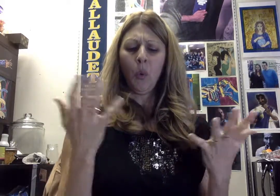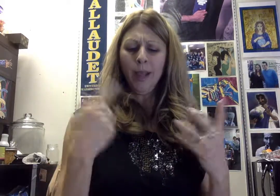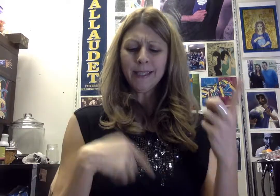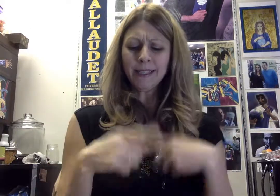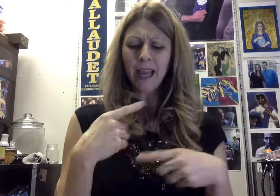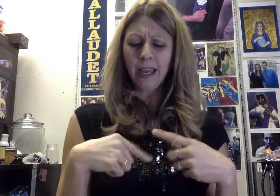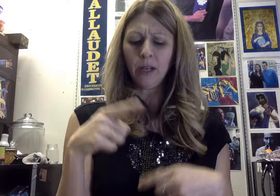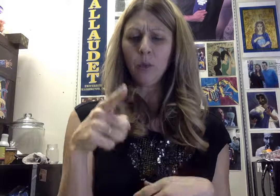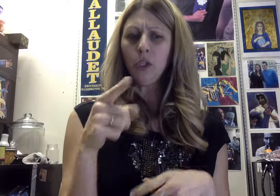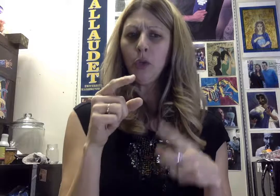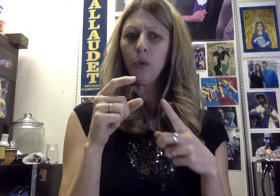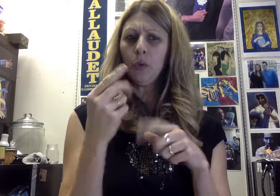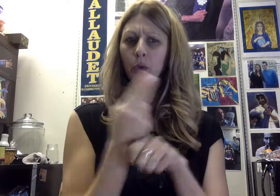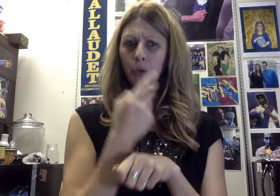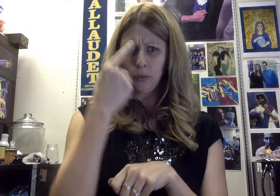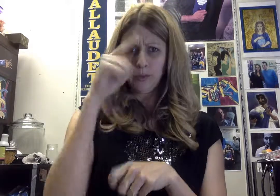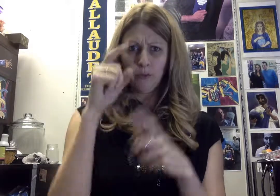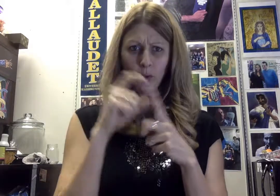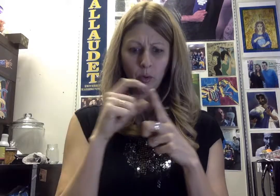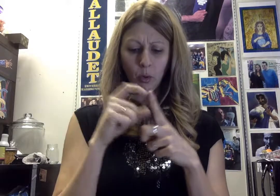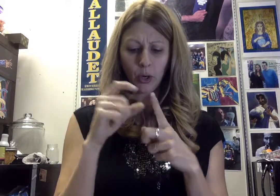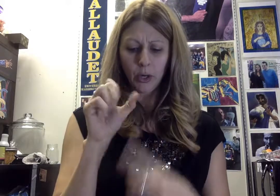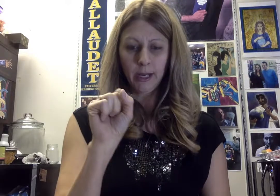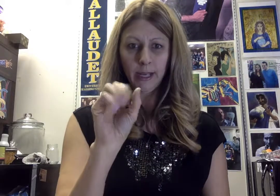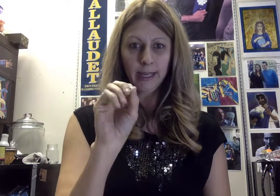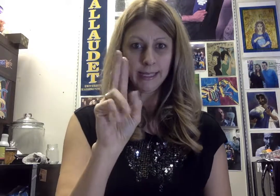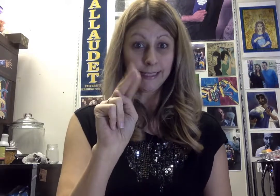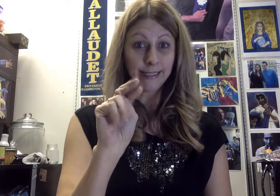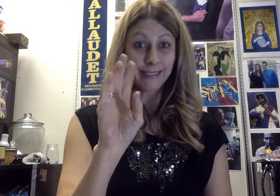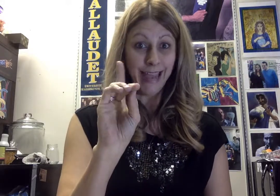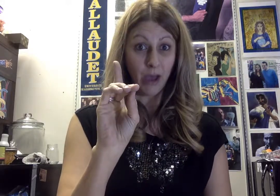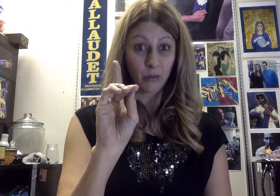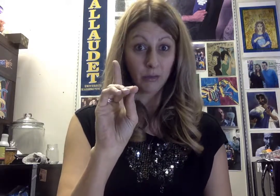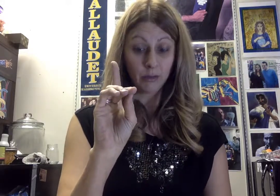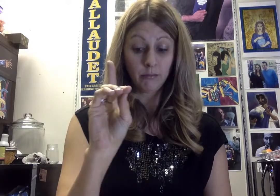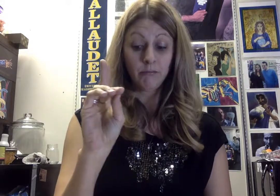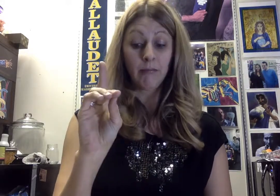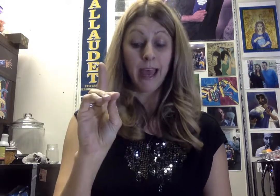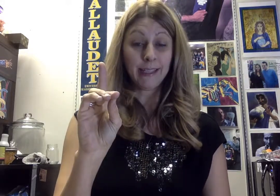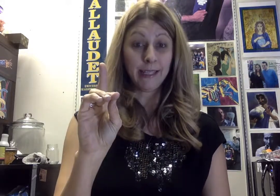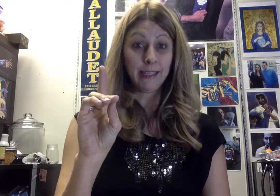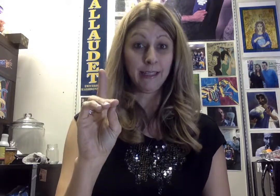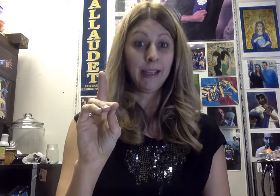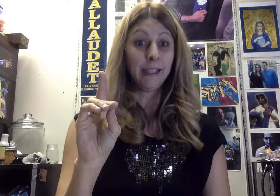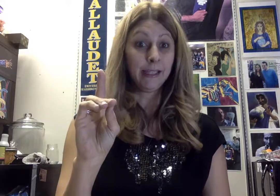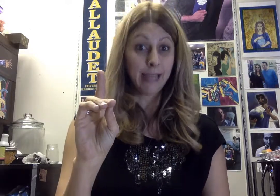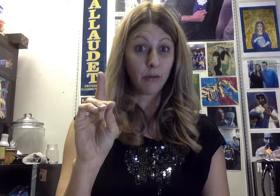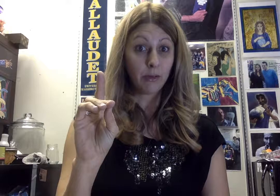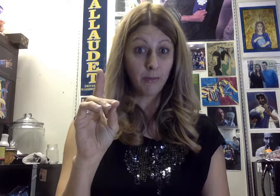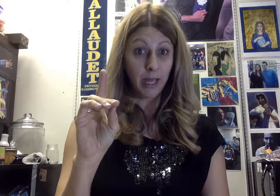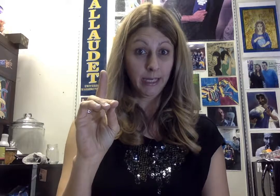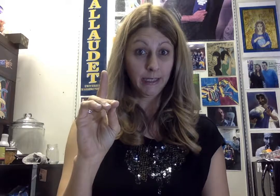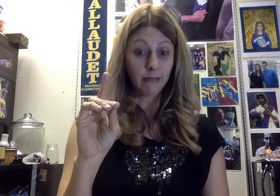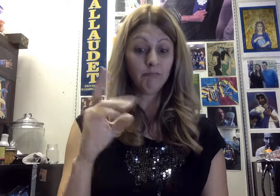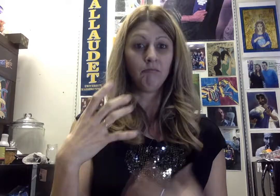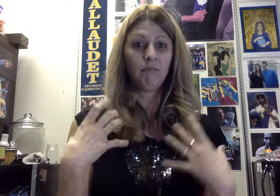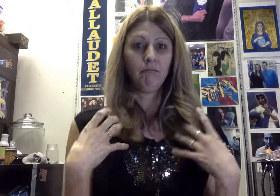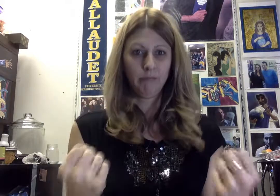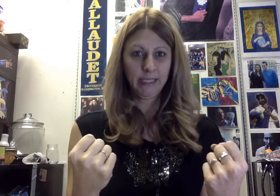What sign would you use for the word sound, as in sound mind?